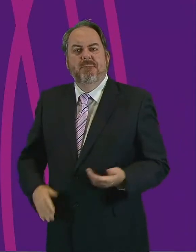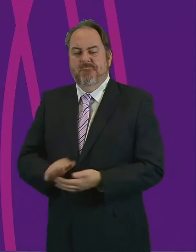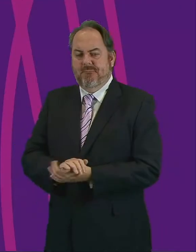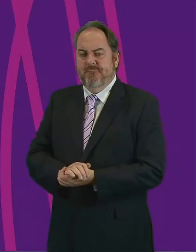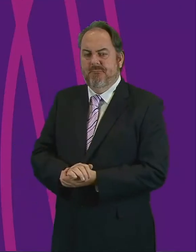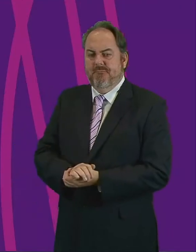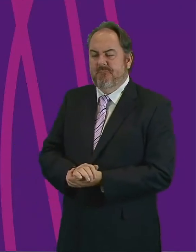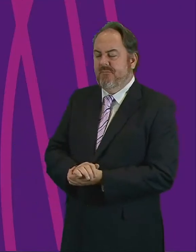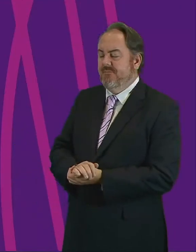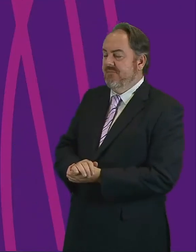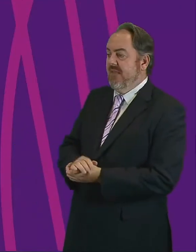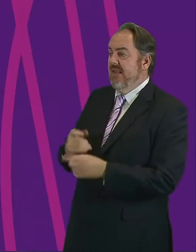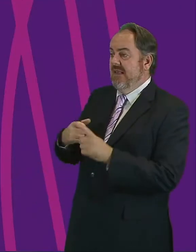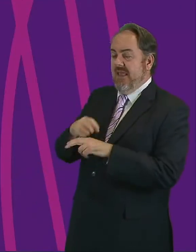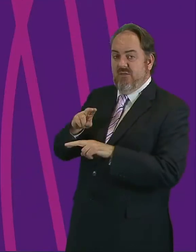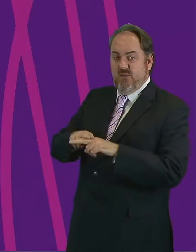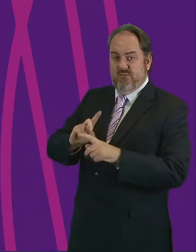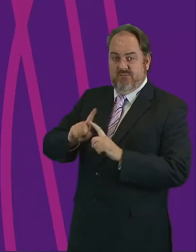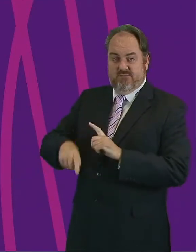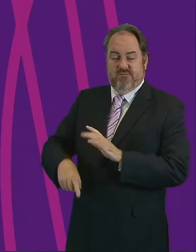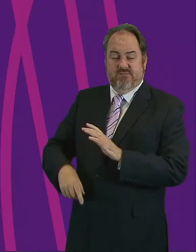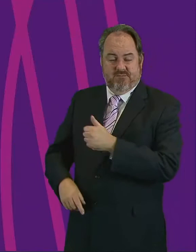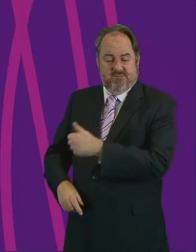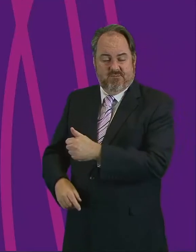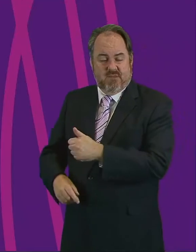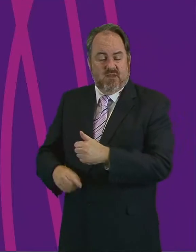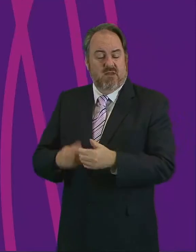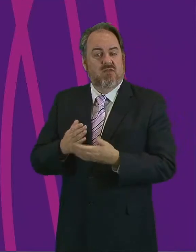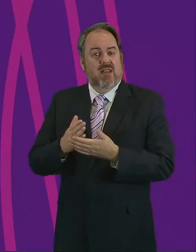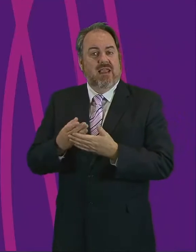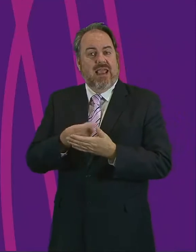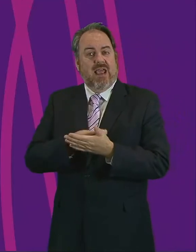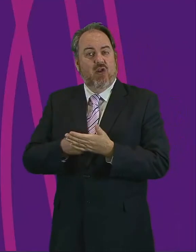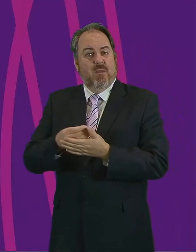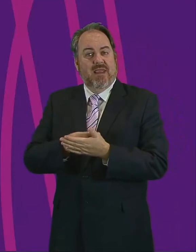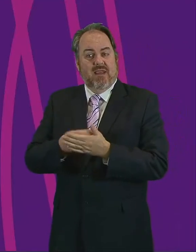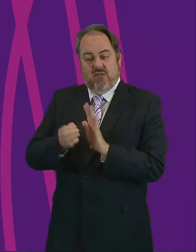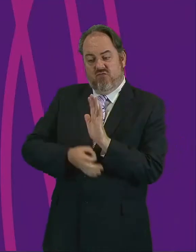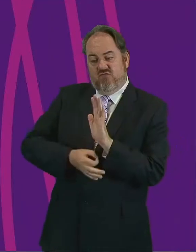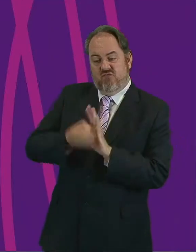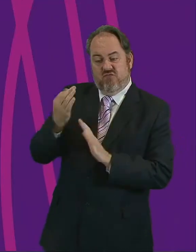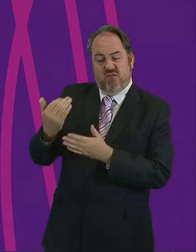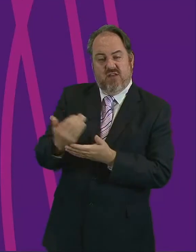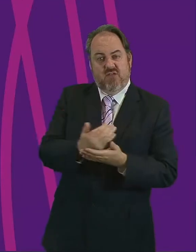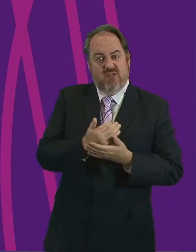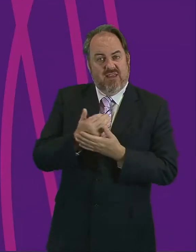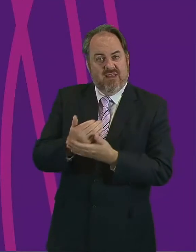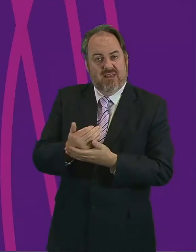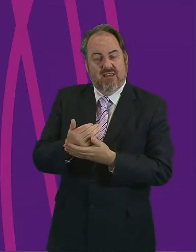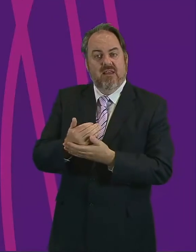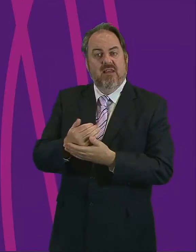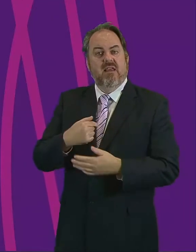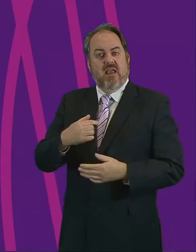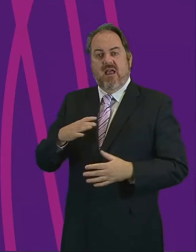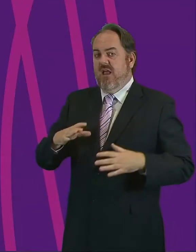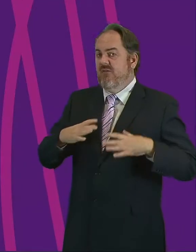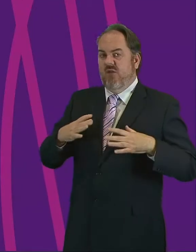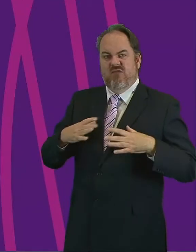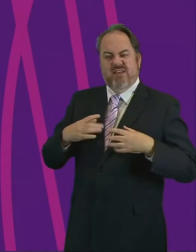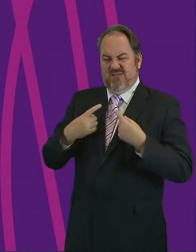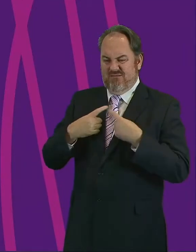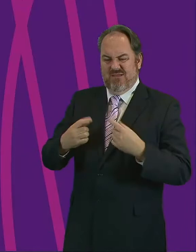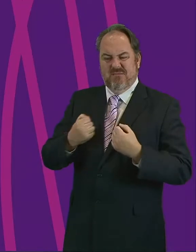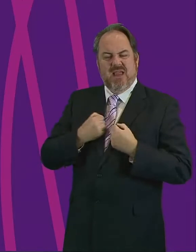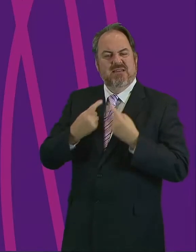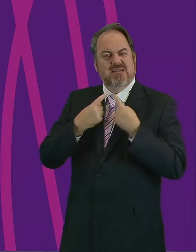Well, in terms of the money that we have set aside on economic recovery, we've already taken the early steps that I indicated in my